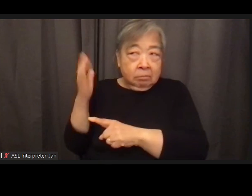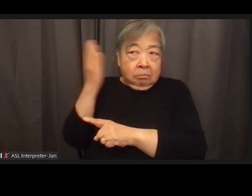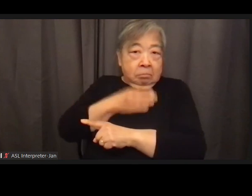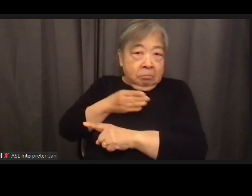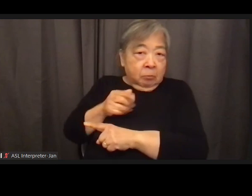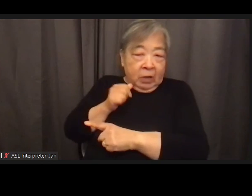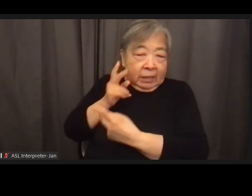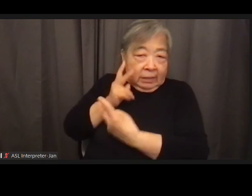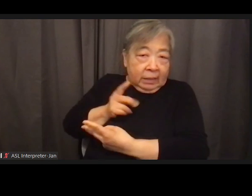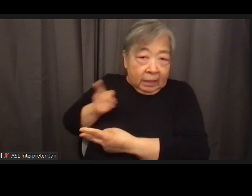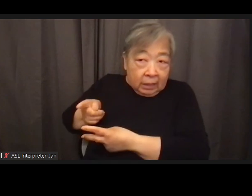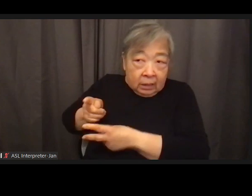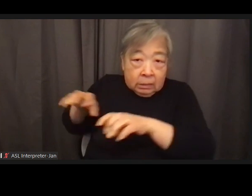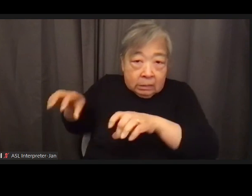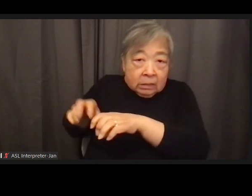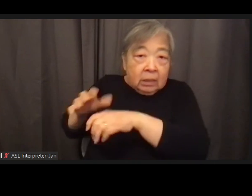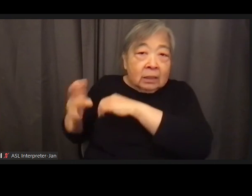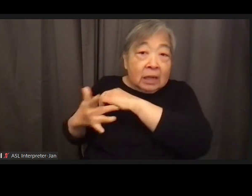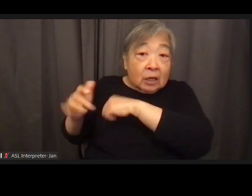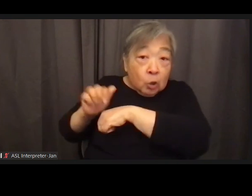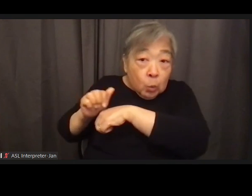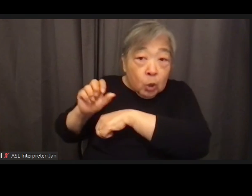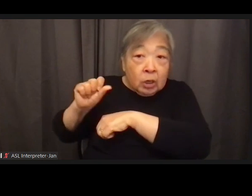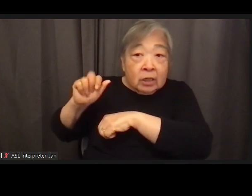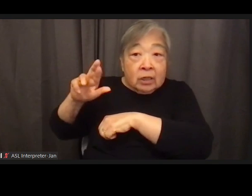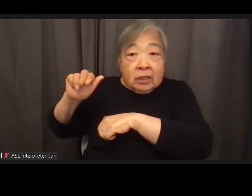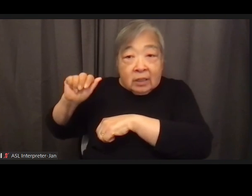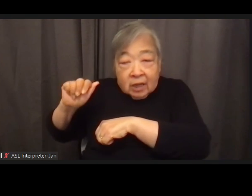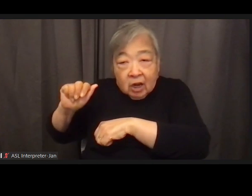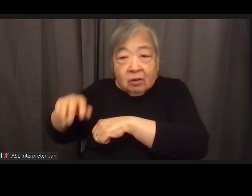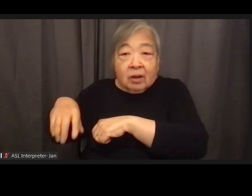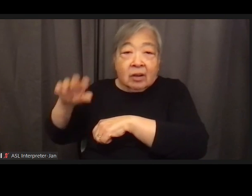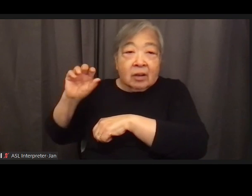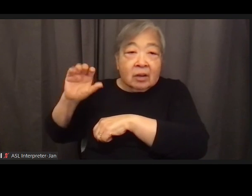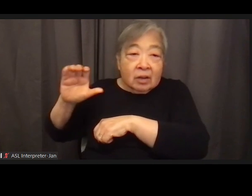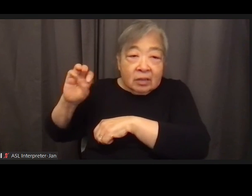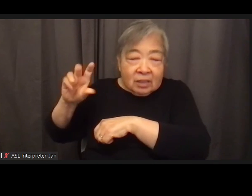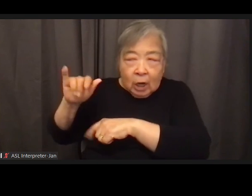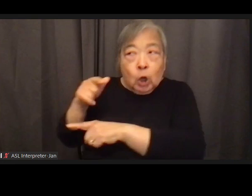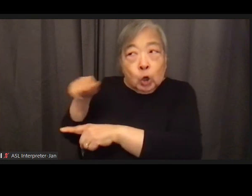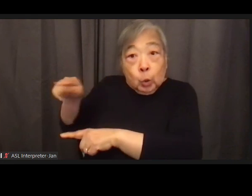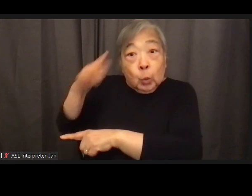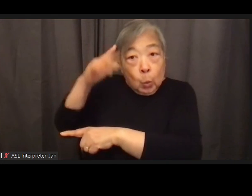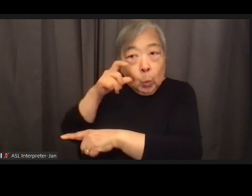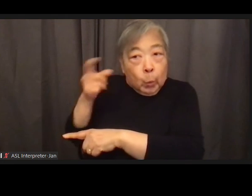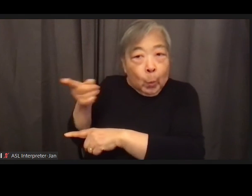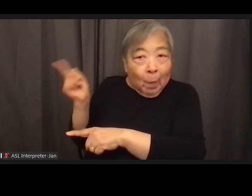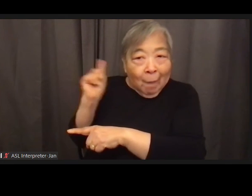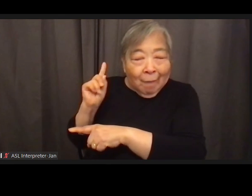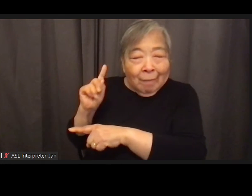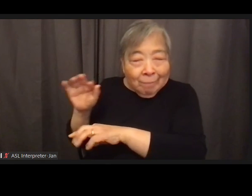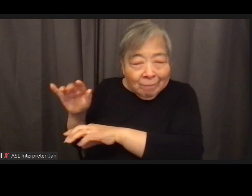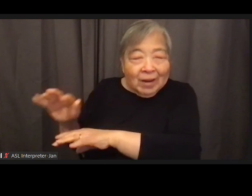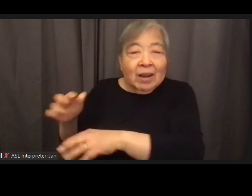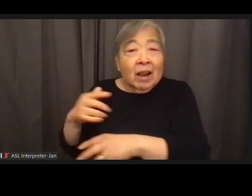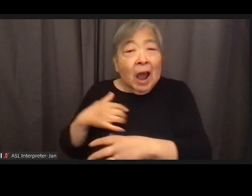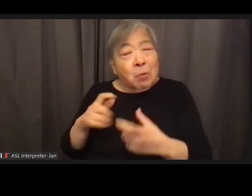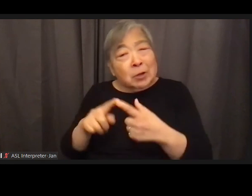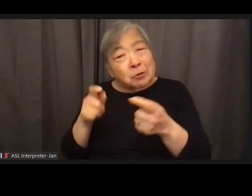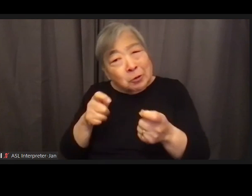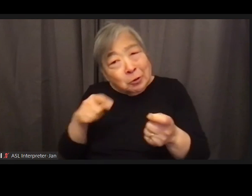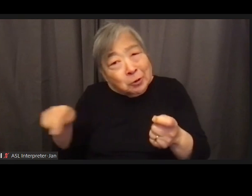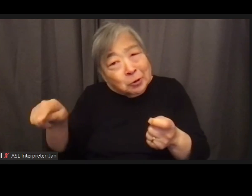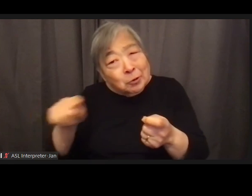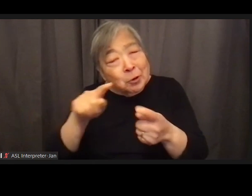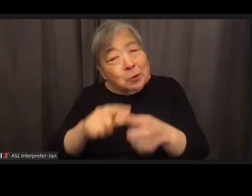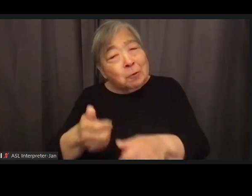questions and doing the technical work, Sarah, Cecilia, and everyone else. You know who you are. And I just want to urge you all to follow